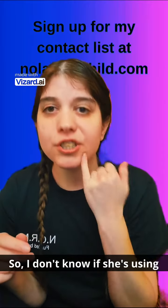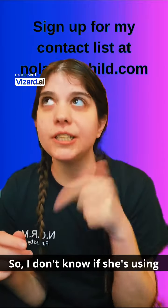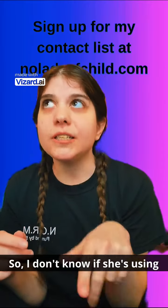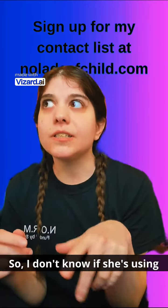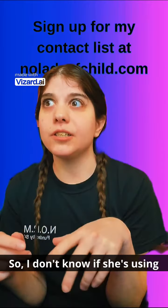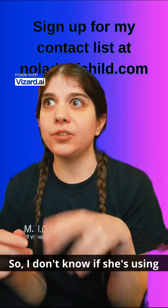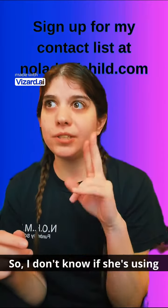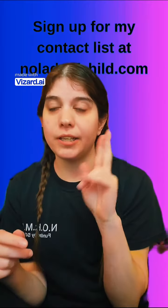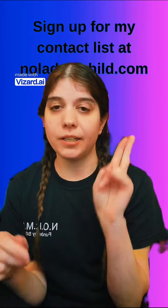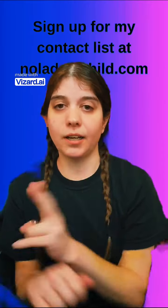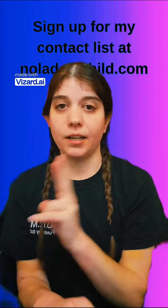she's using